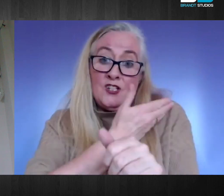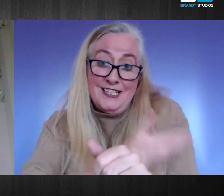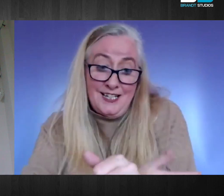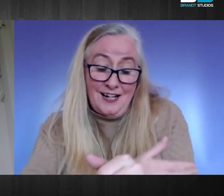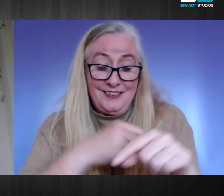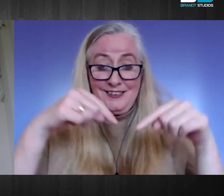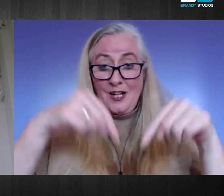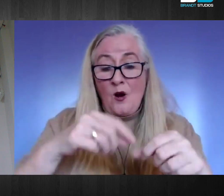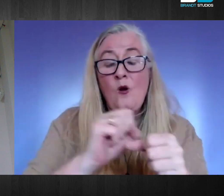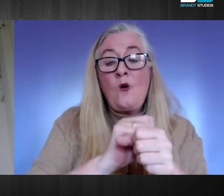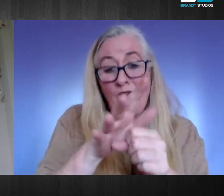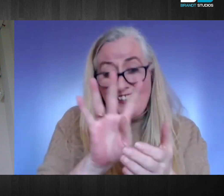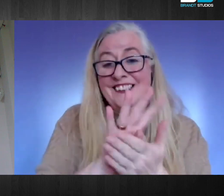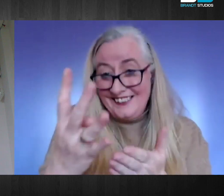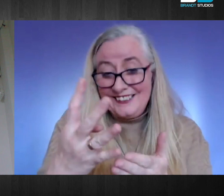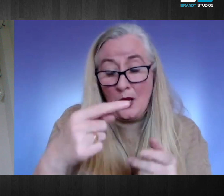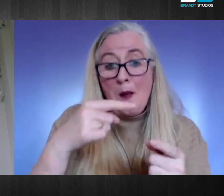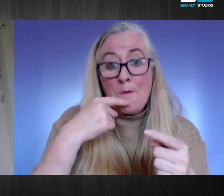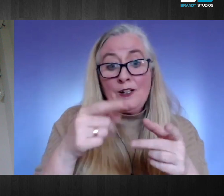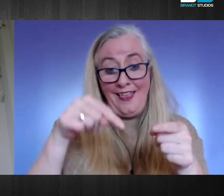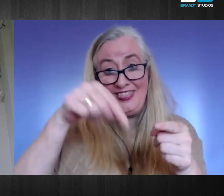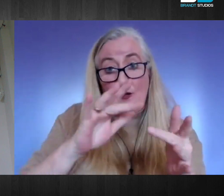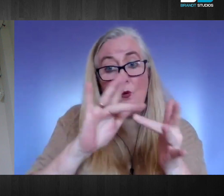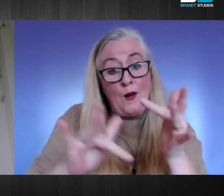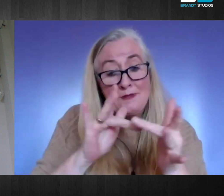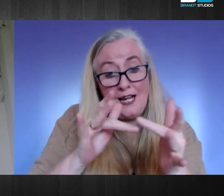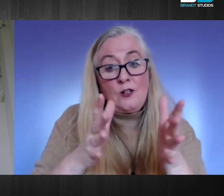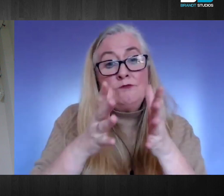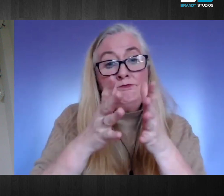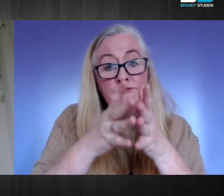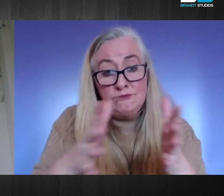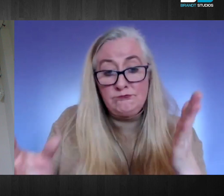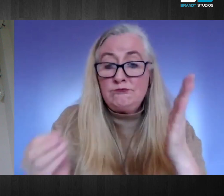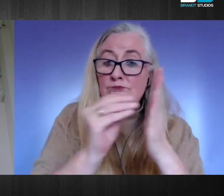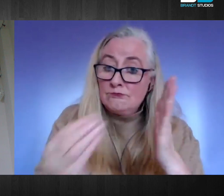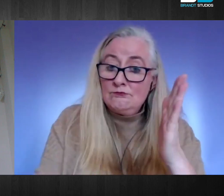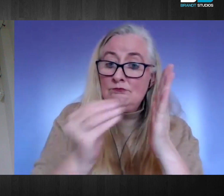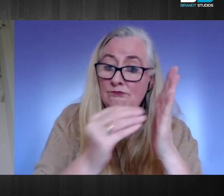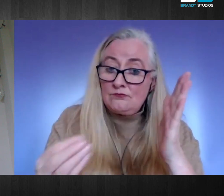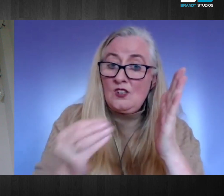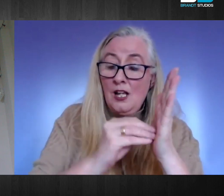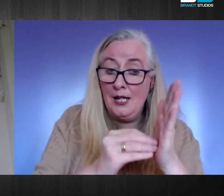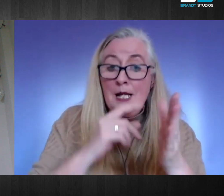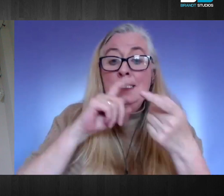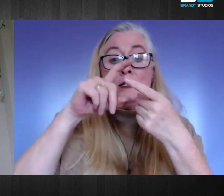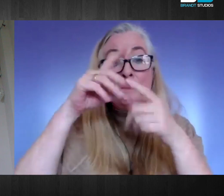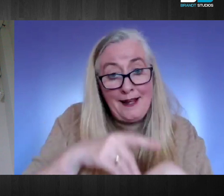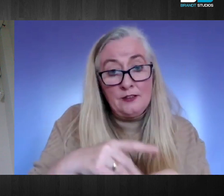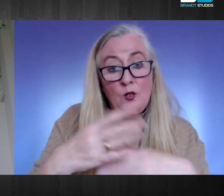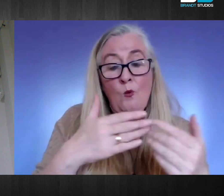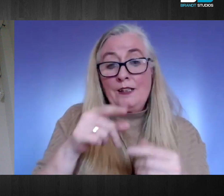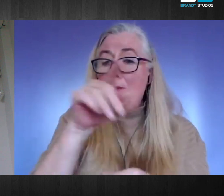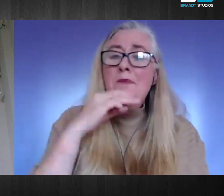but is there to grow as different issues arise that the public want facts and they want them